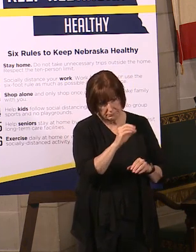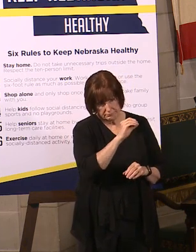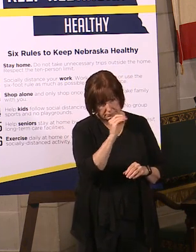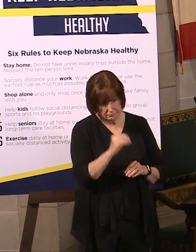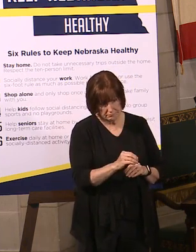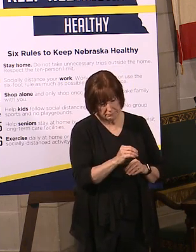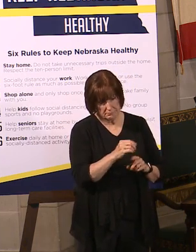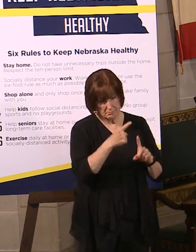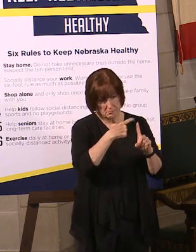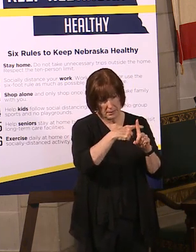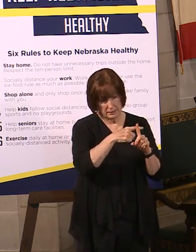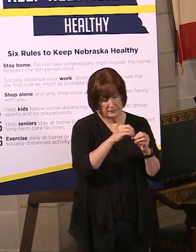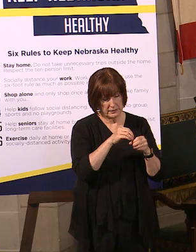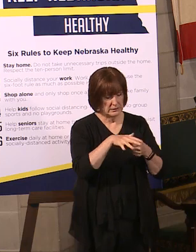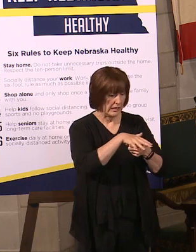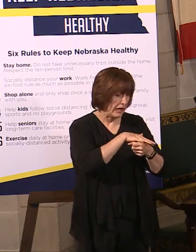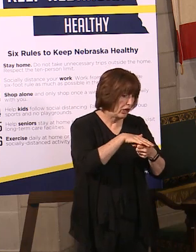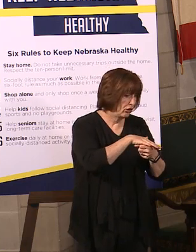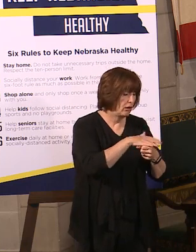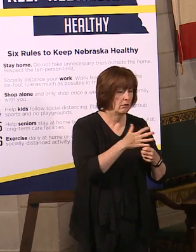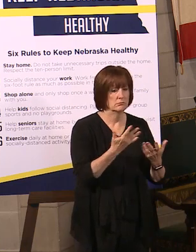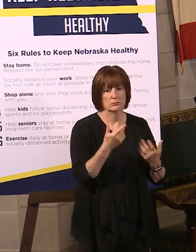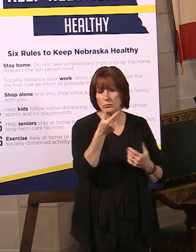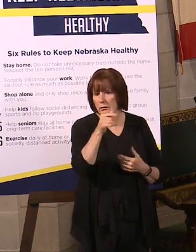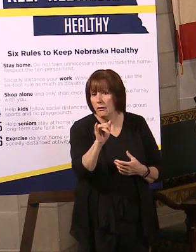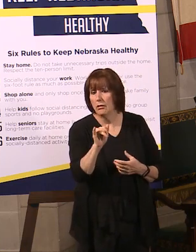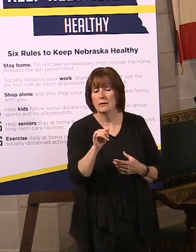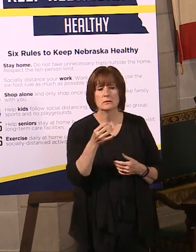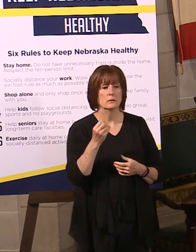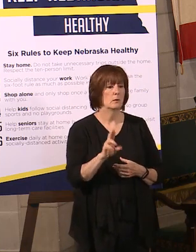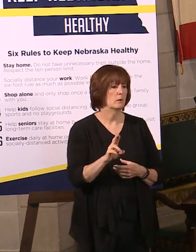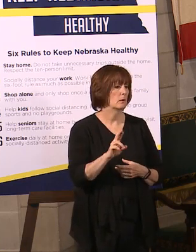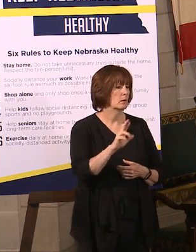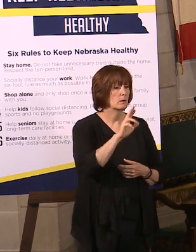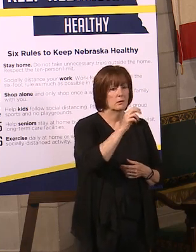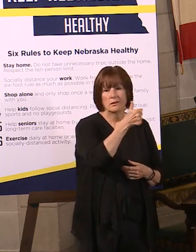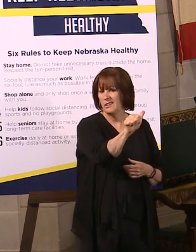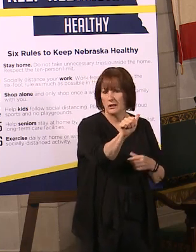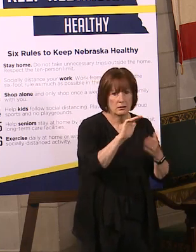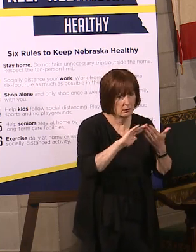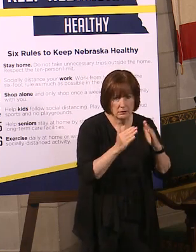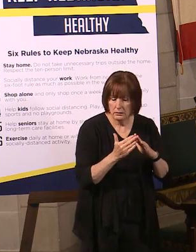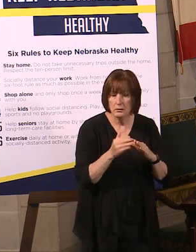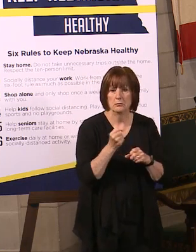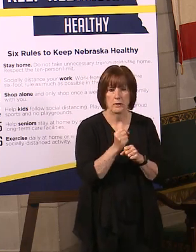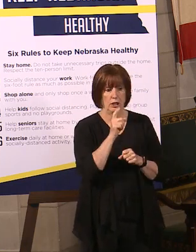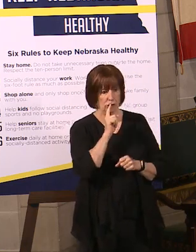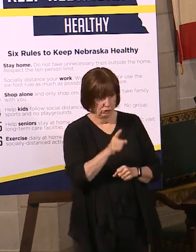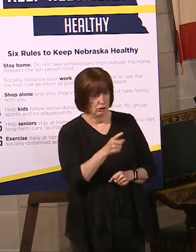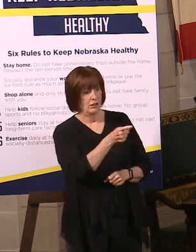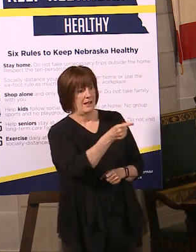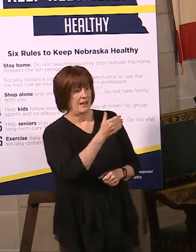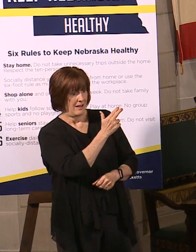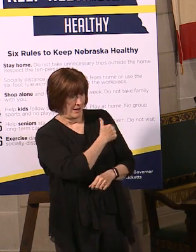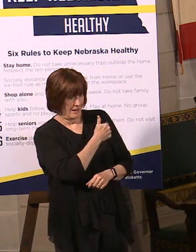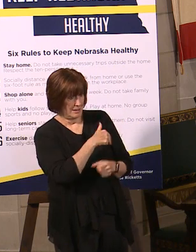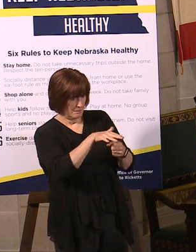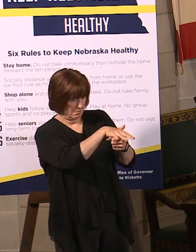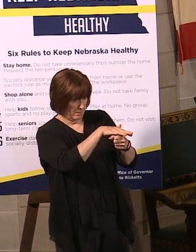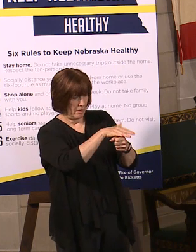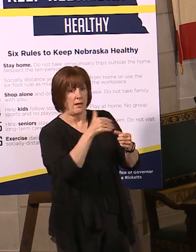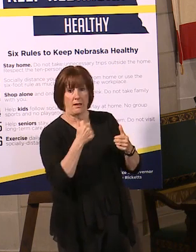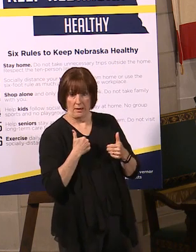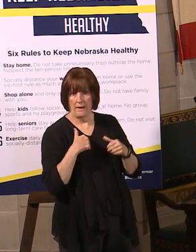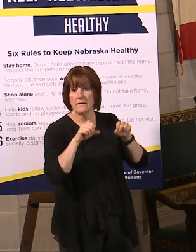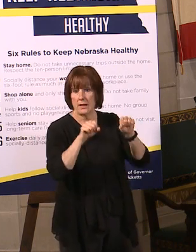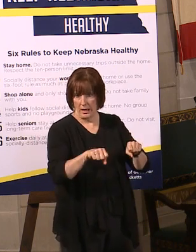positive in an area, whether it's Grand Island or Lexington, what we do is make sure that we've got hospital capacity in those areas. So